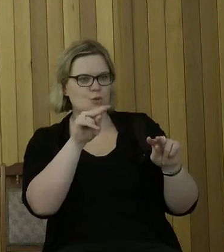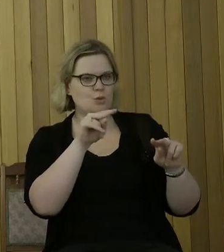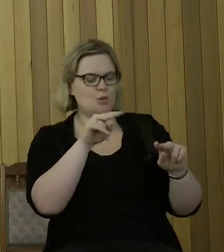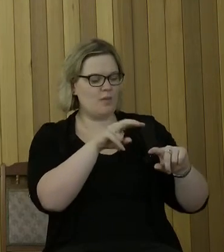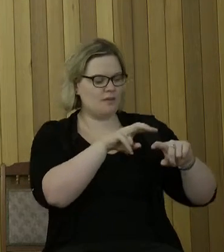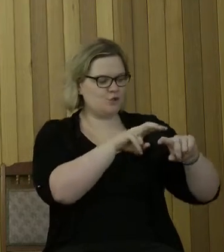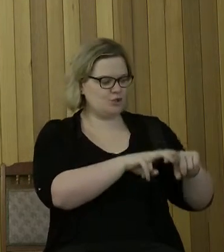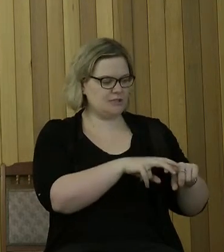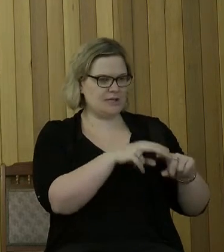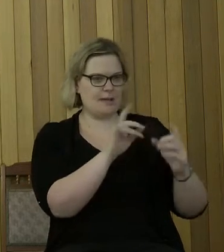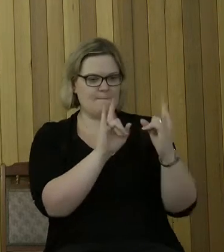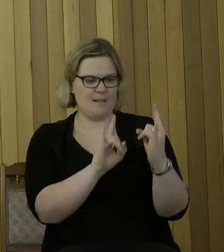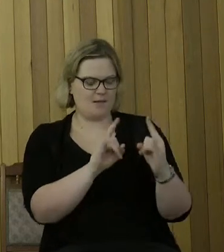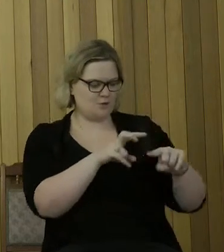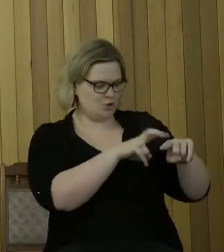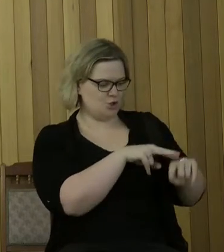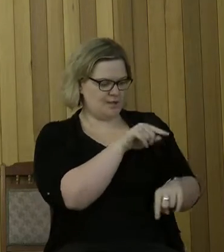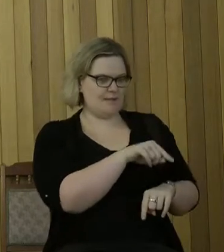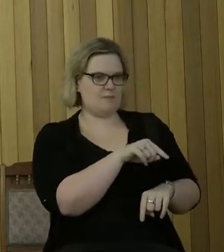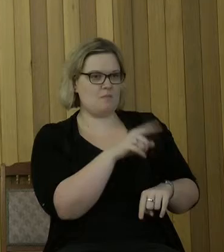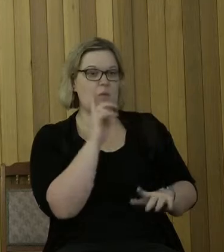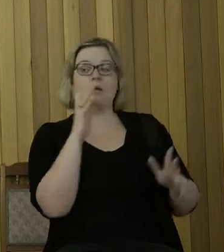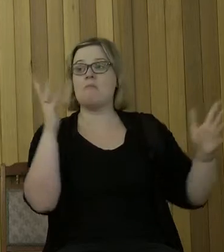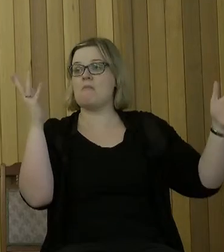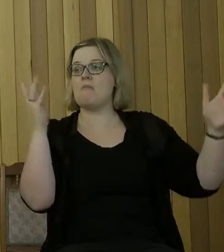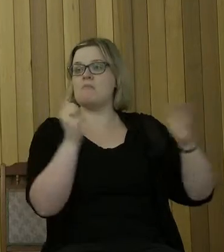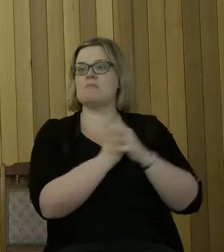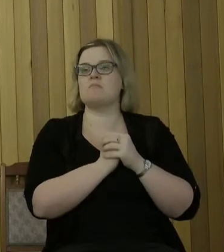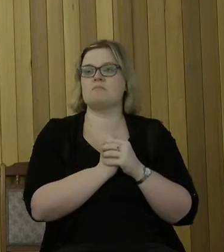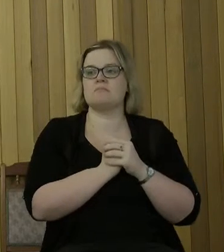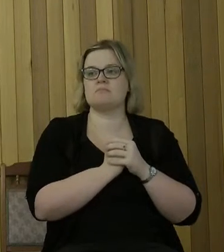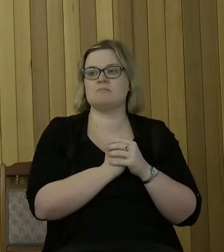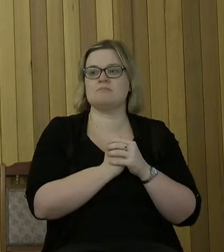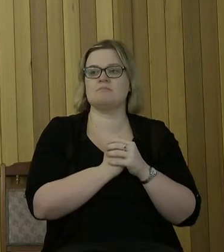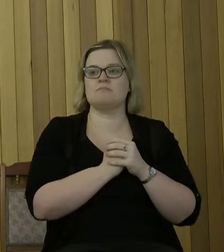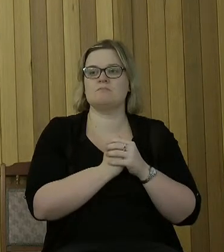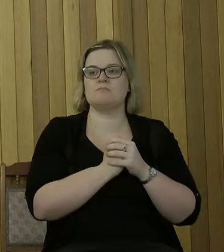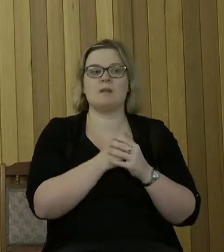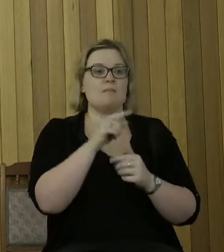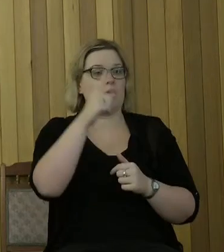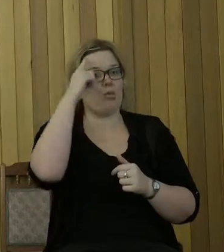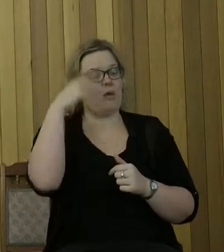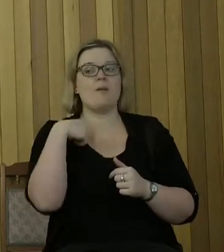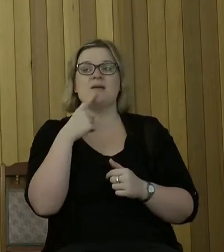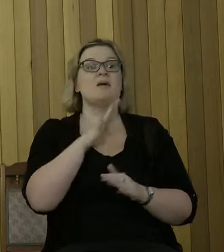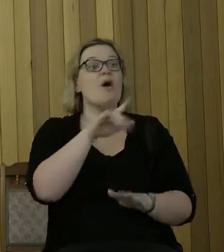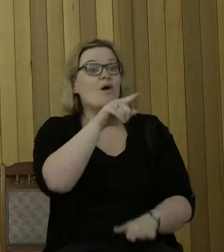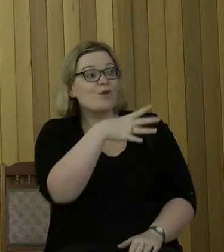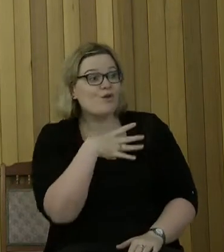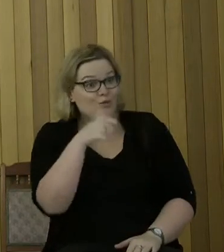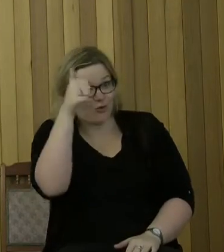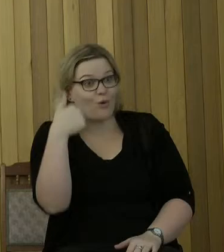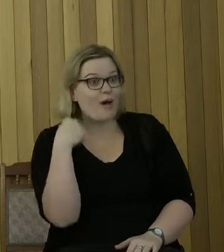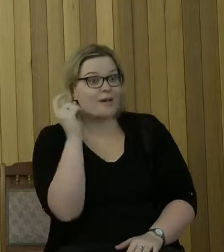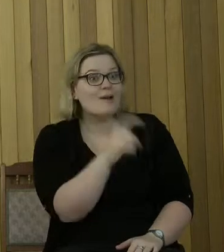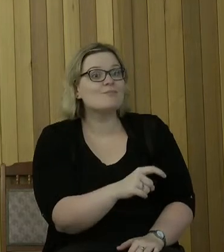next to his bed. And he thought, "Oh, must have been expecting me." So he walked in and said, "Oh, are you expecting me, were